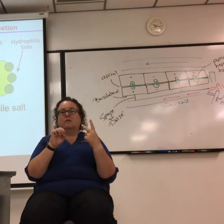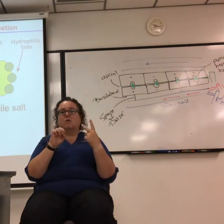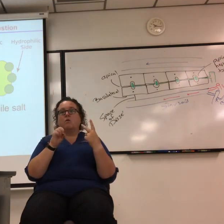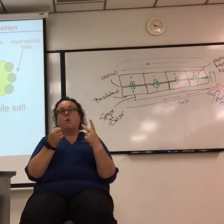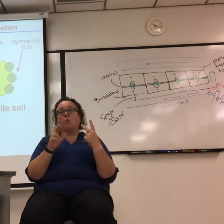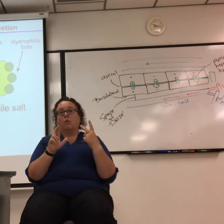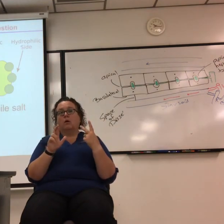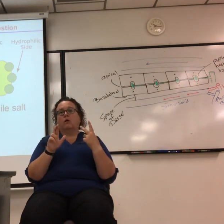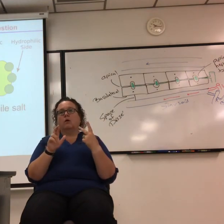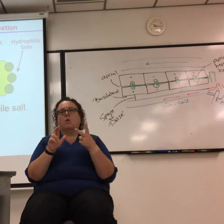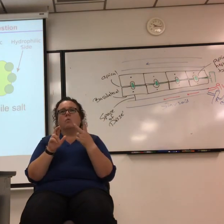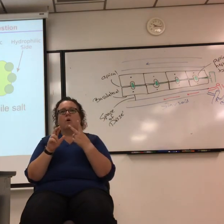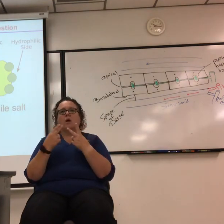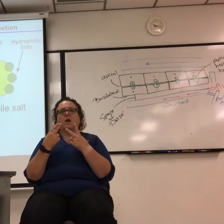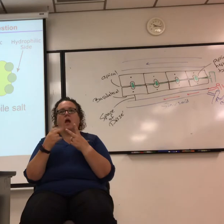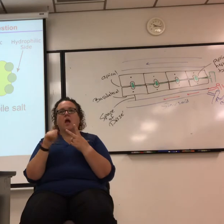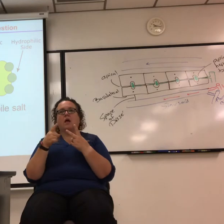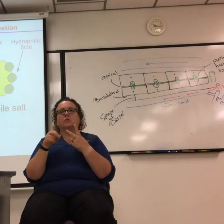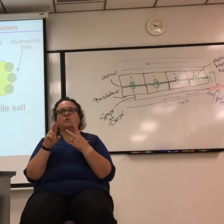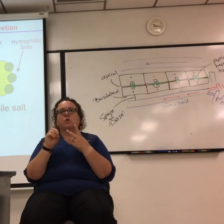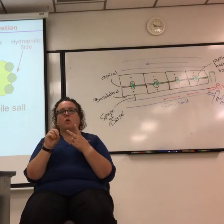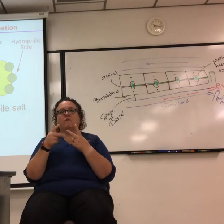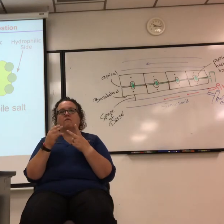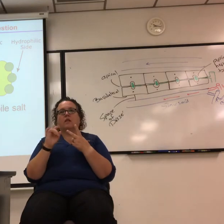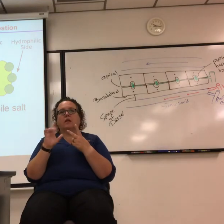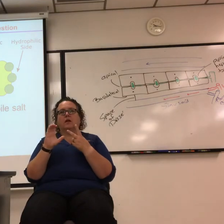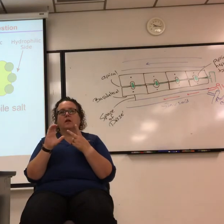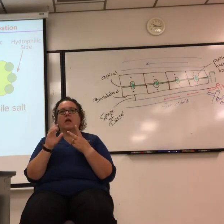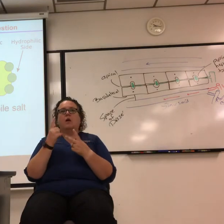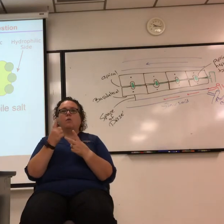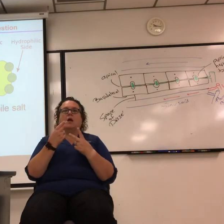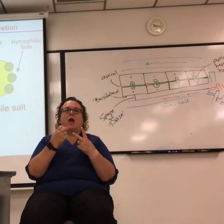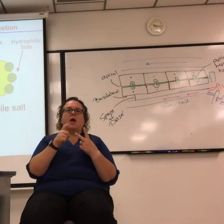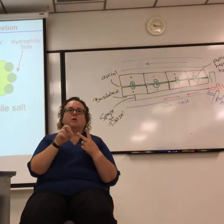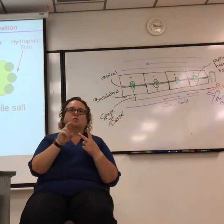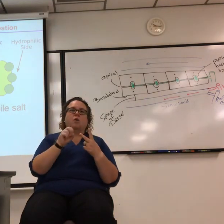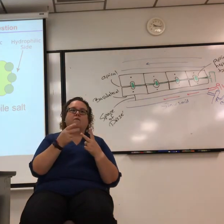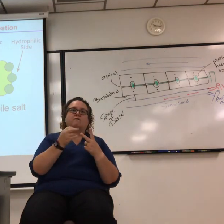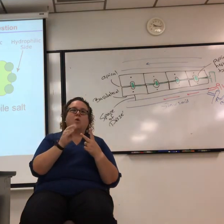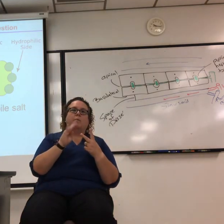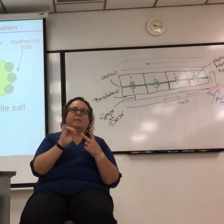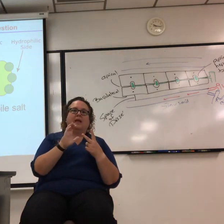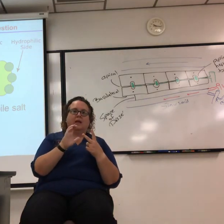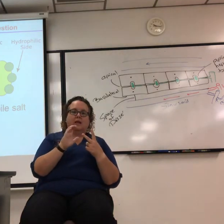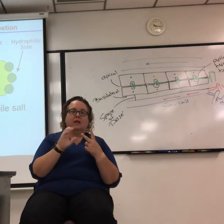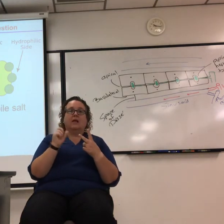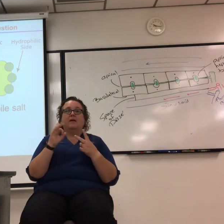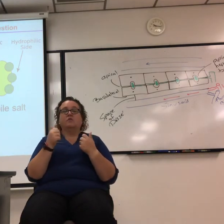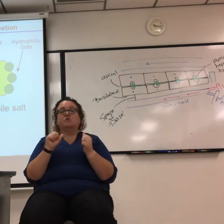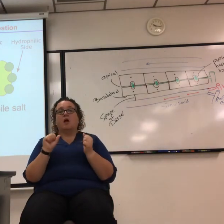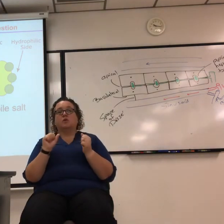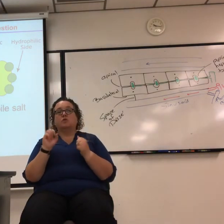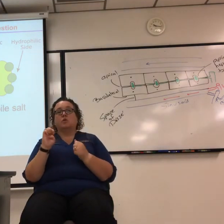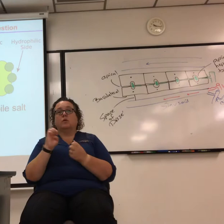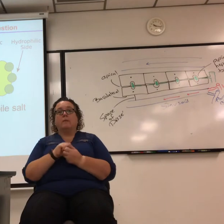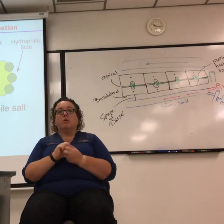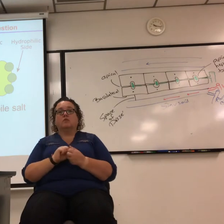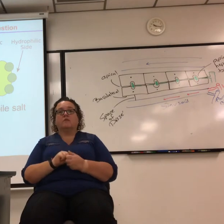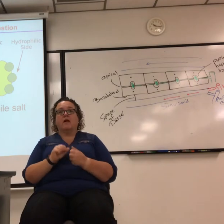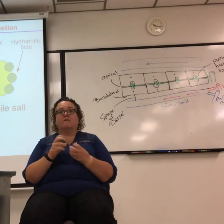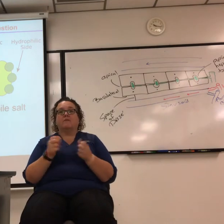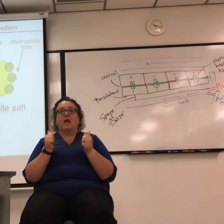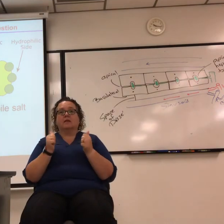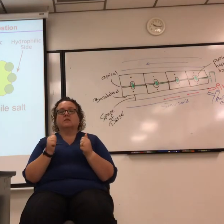or one hydrophilic side and one hydrophobic side. If you're trying to emulsify fats, which is what bile salts